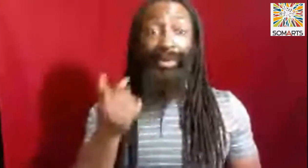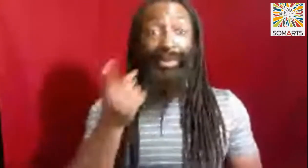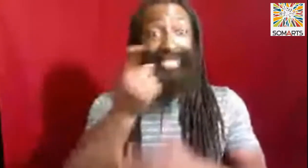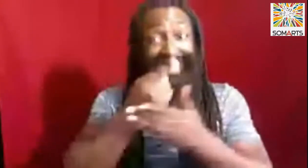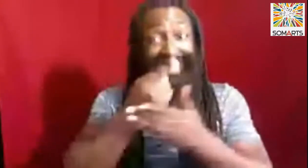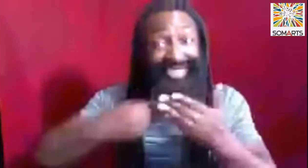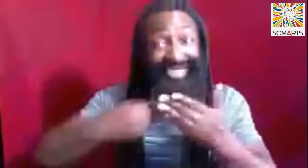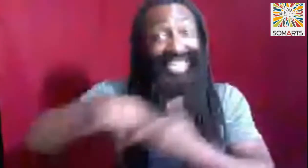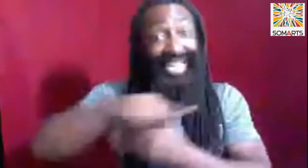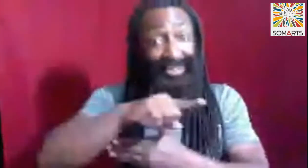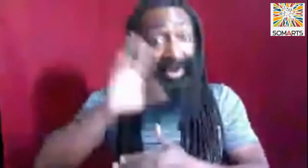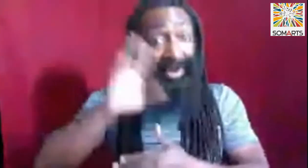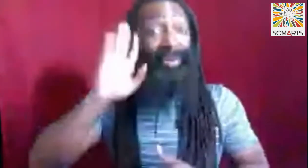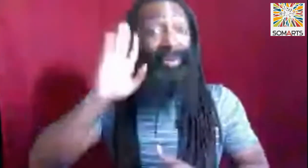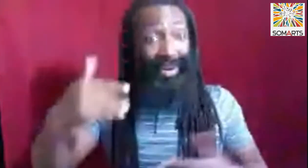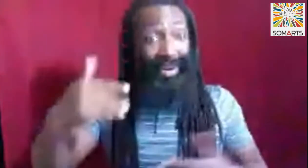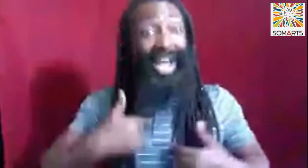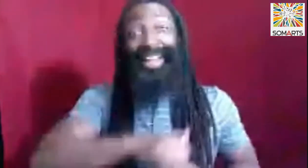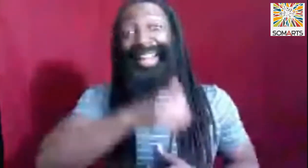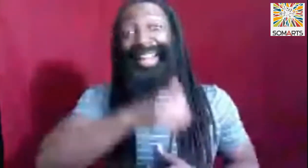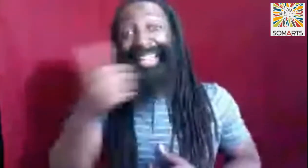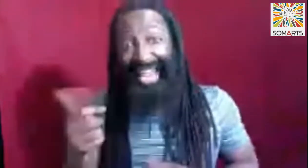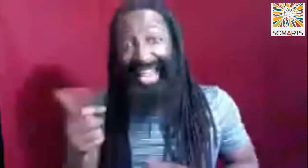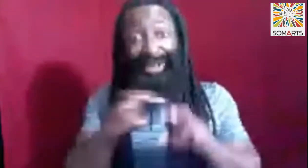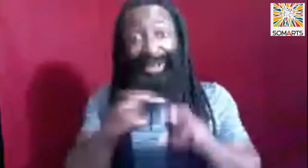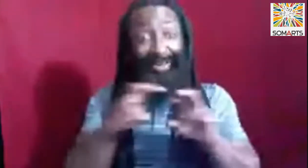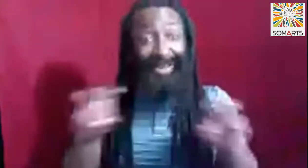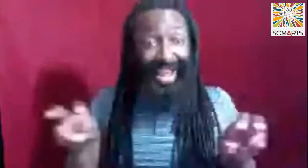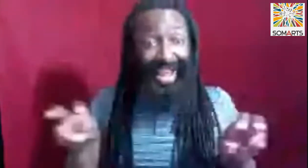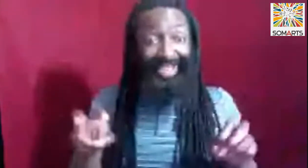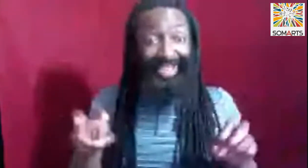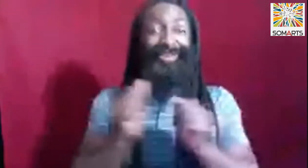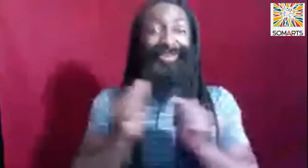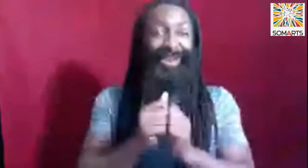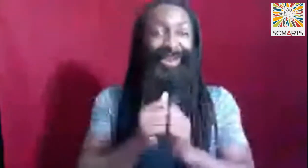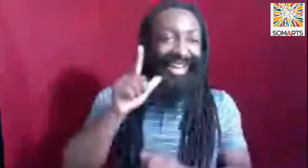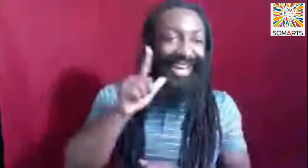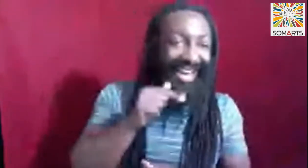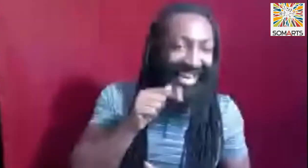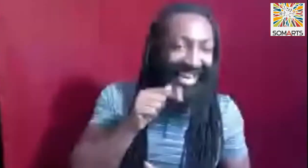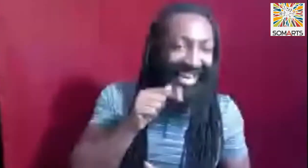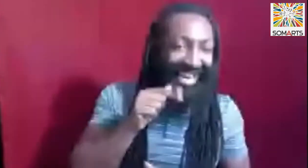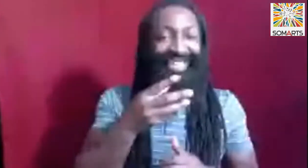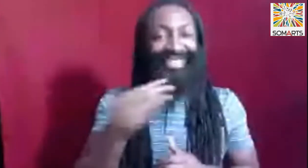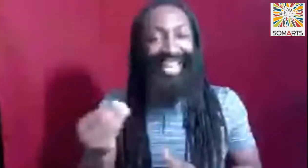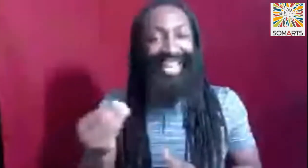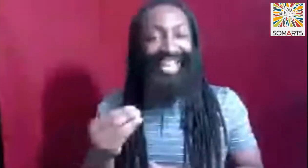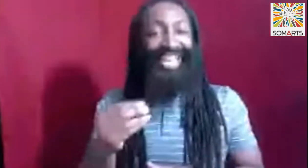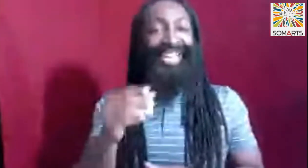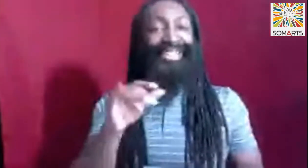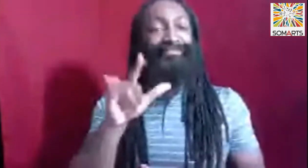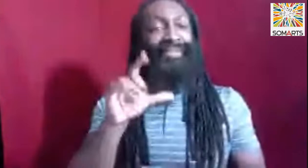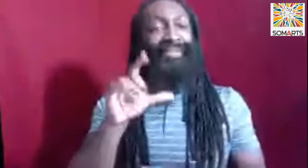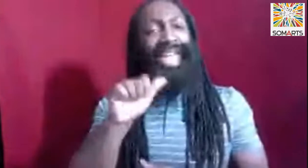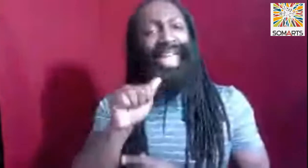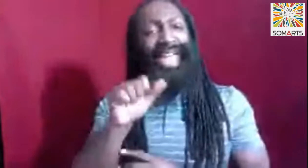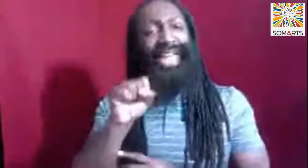So yes, January 14th through February 21st, the gallery is open. Next week, we'll